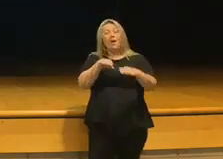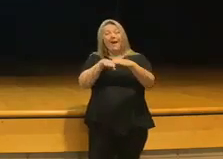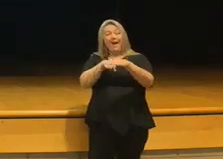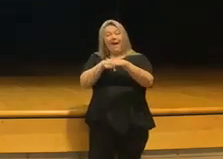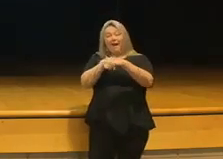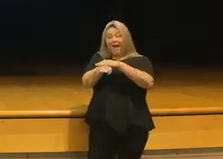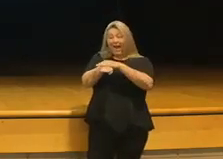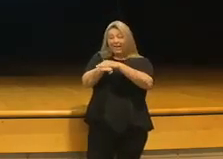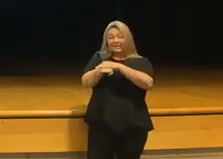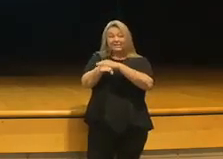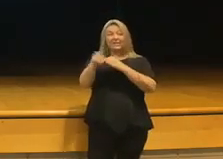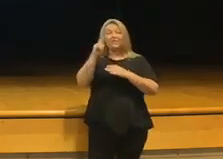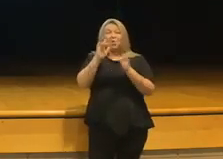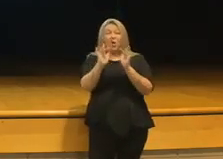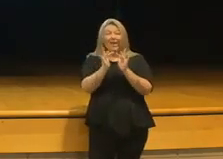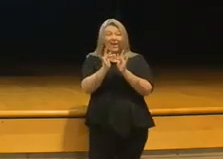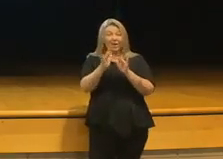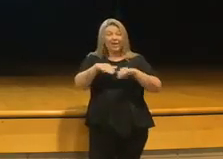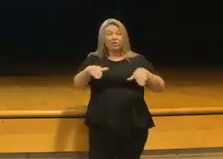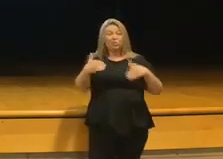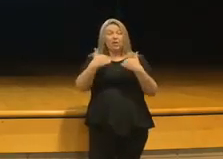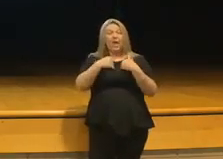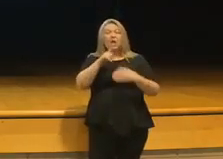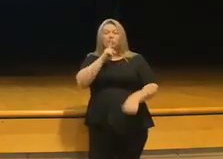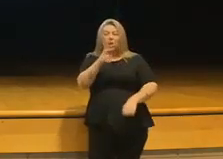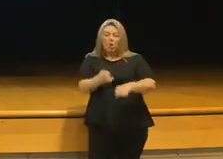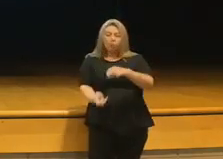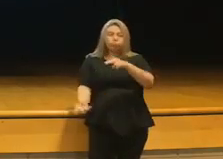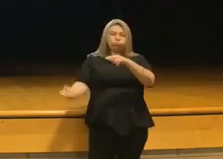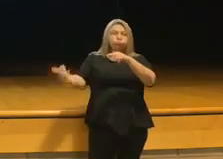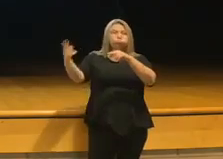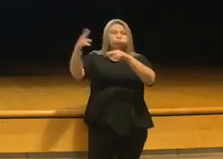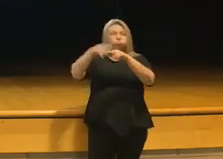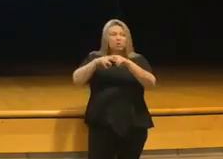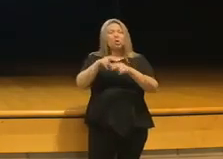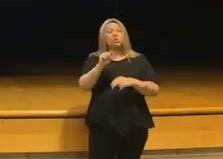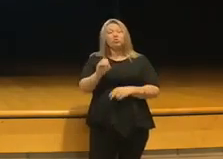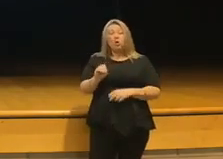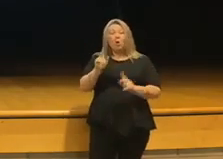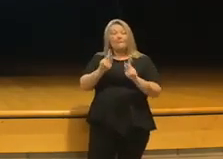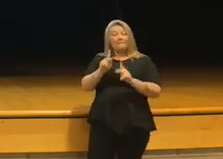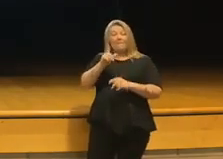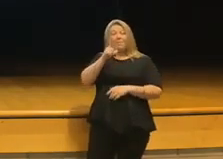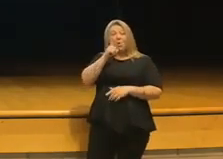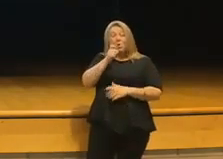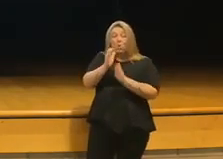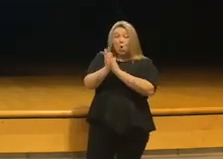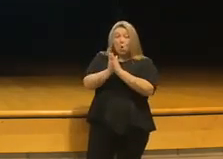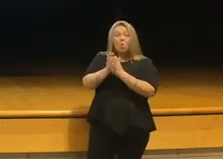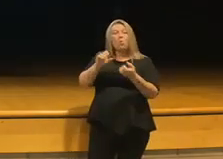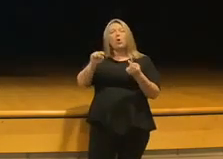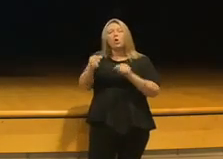had for online perpetrators or just being online in general increased after COVID.